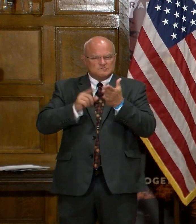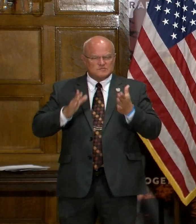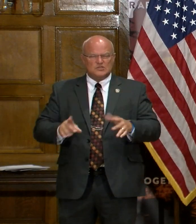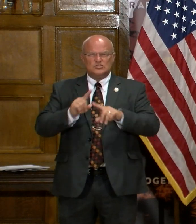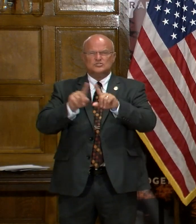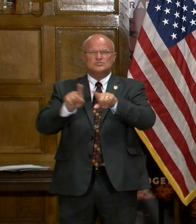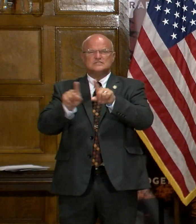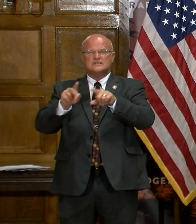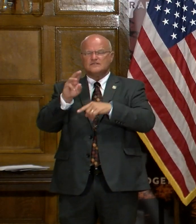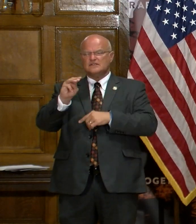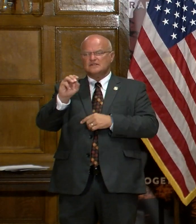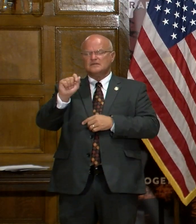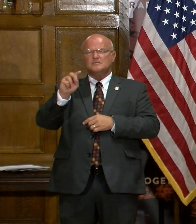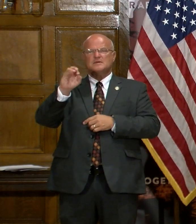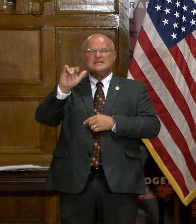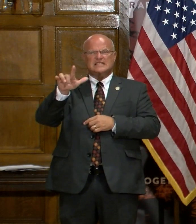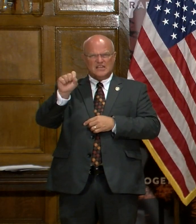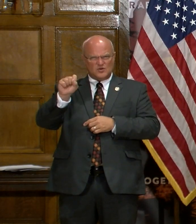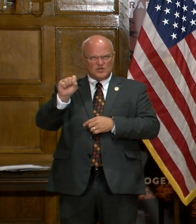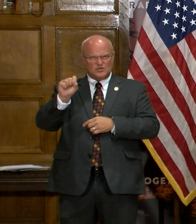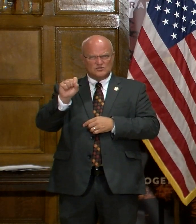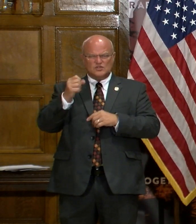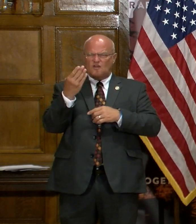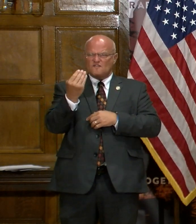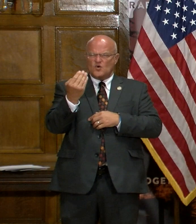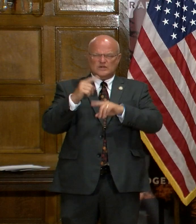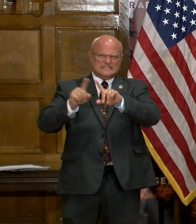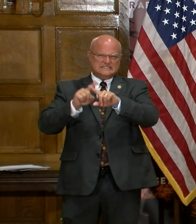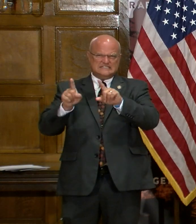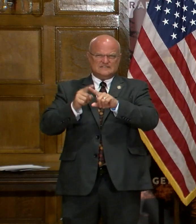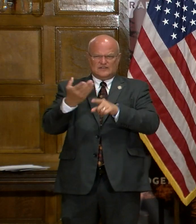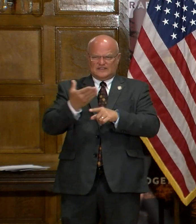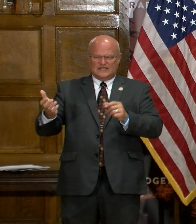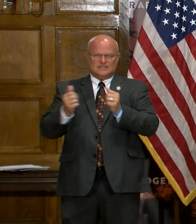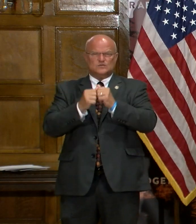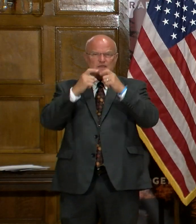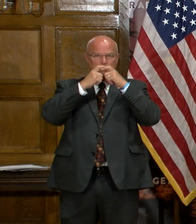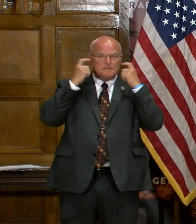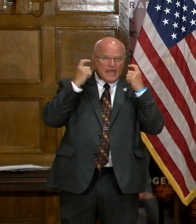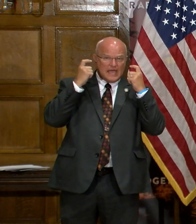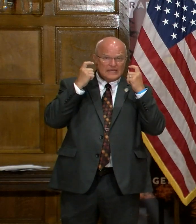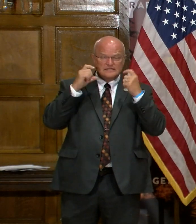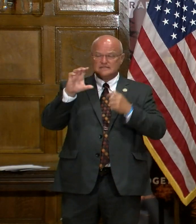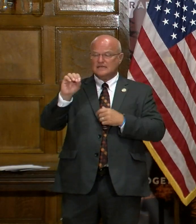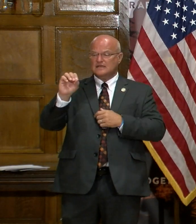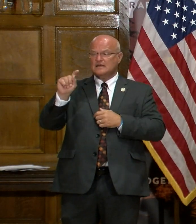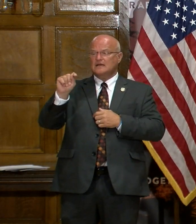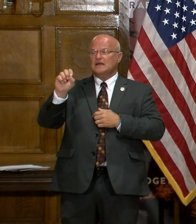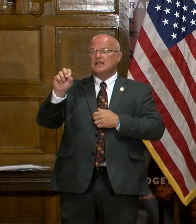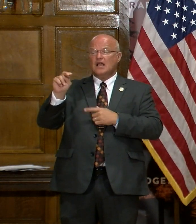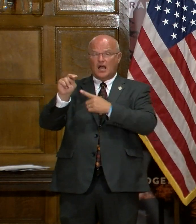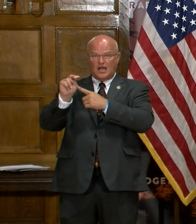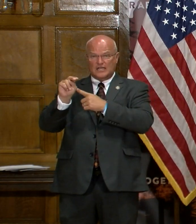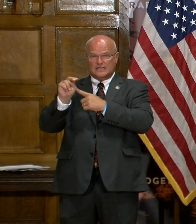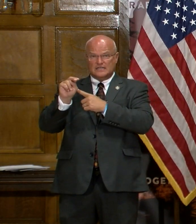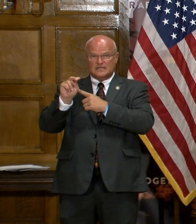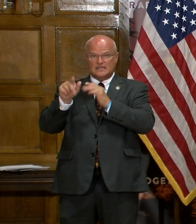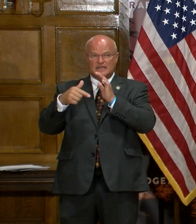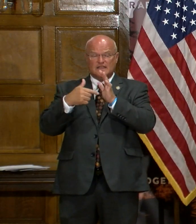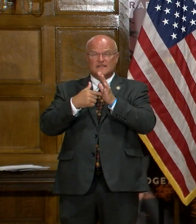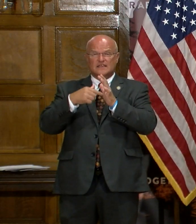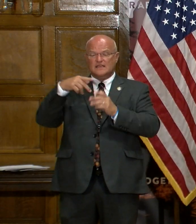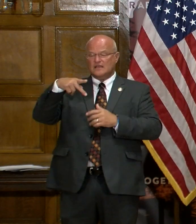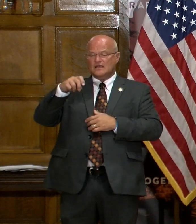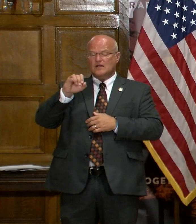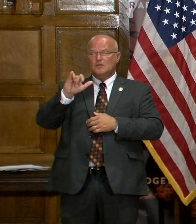different materials. I believe they looked at 14 different types of material with regard to masks. So cotton masks,